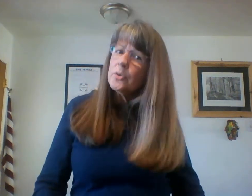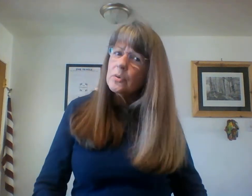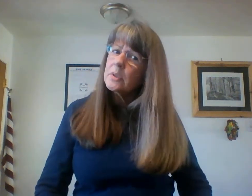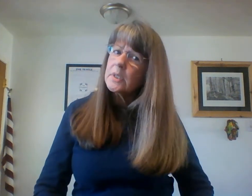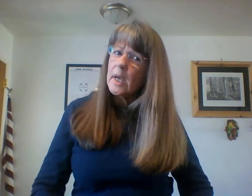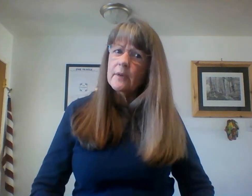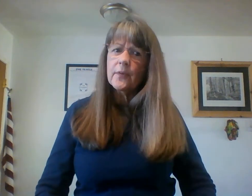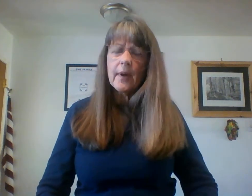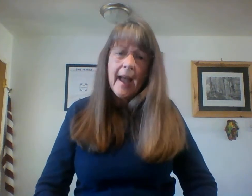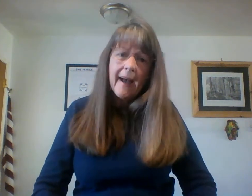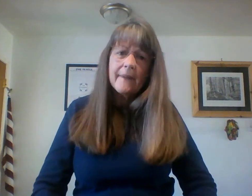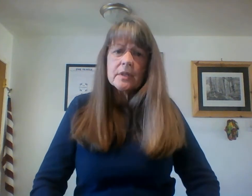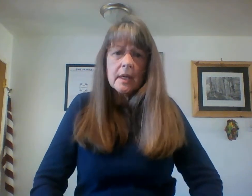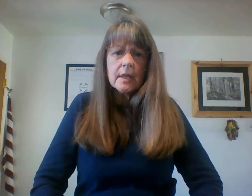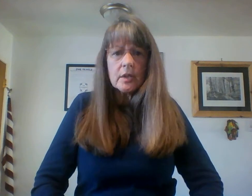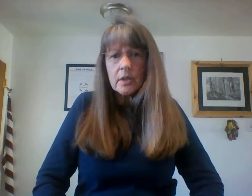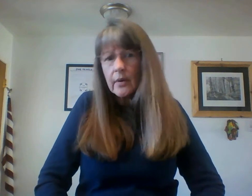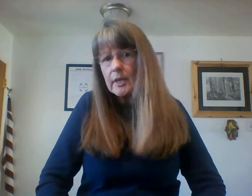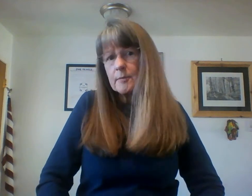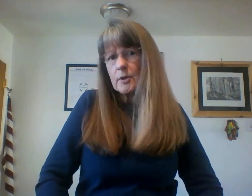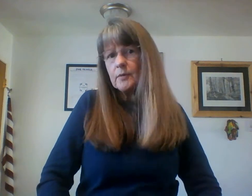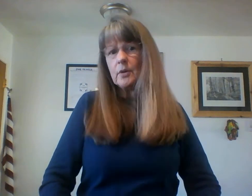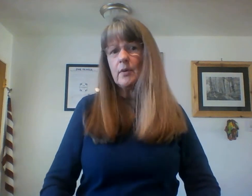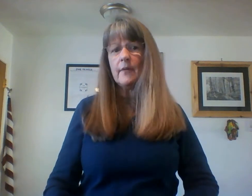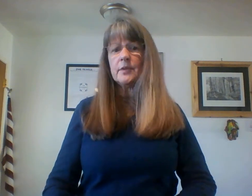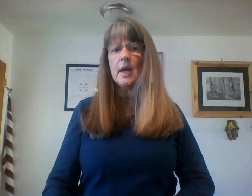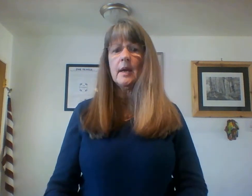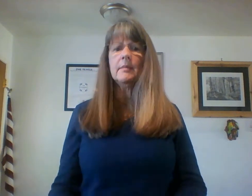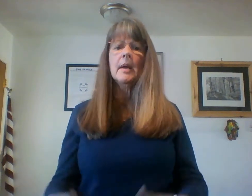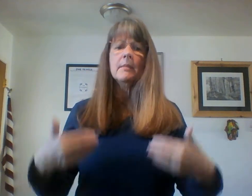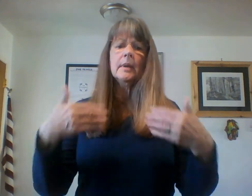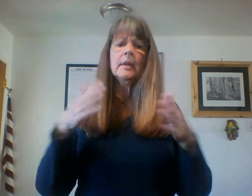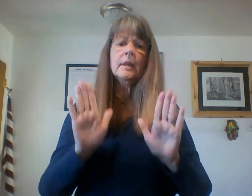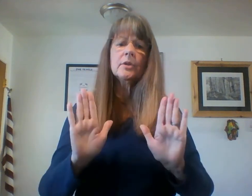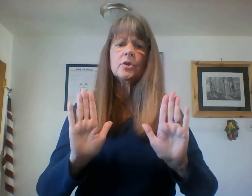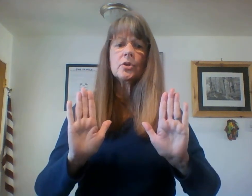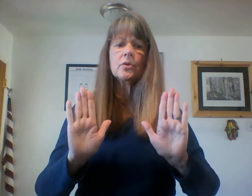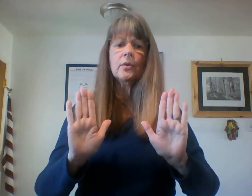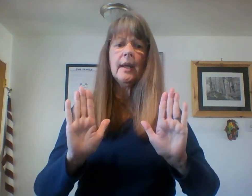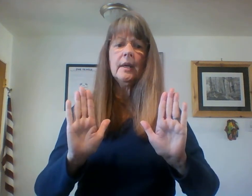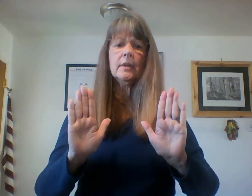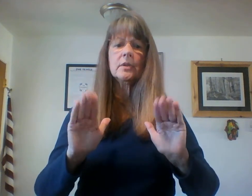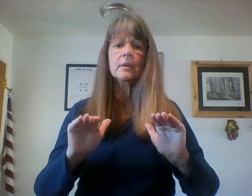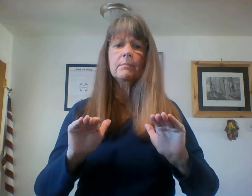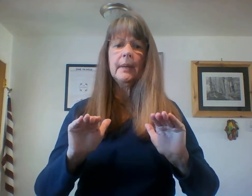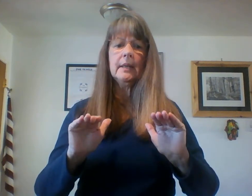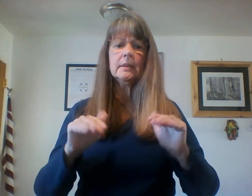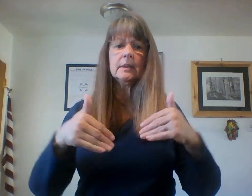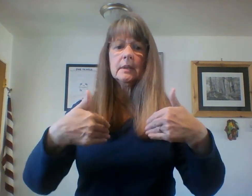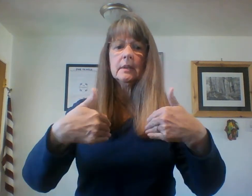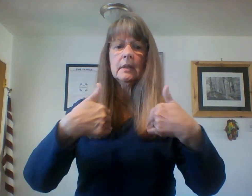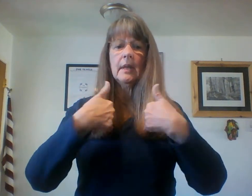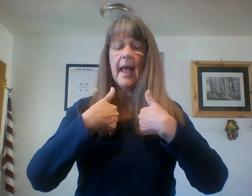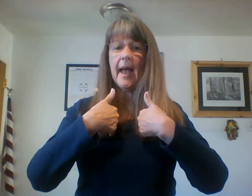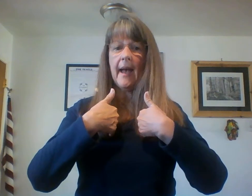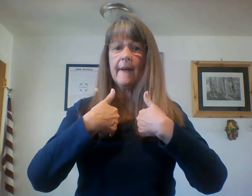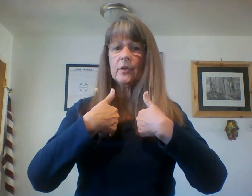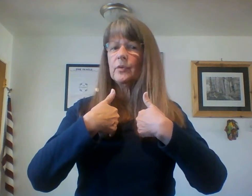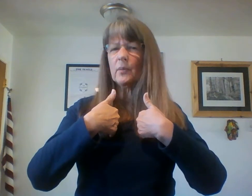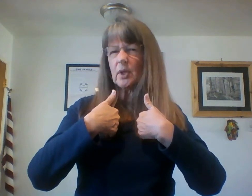the sign for have. It's not necessary, especially if you don't have time. But it's just your hands bent. Have. You're not really